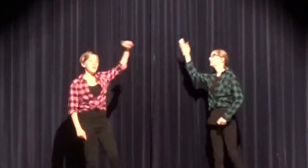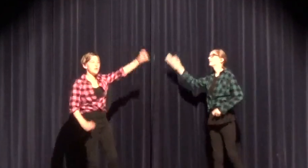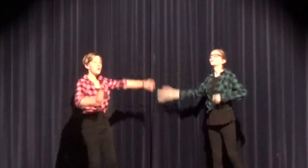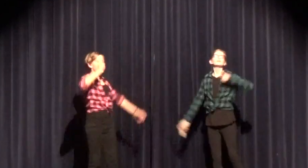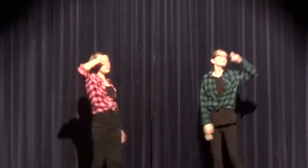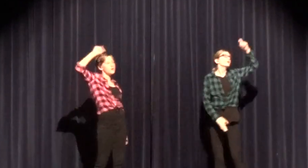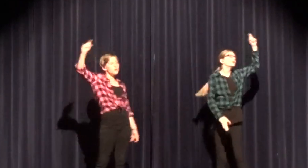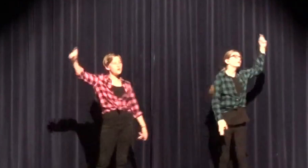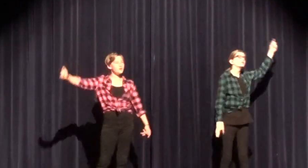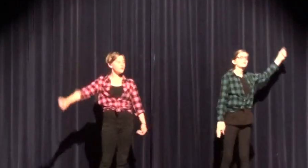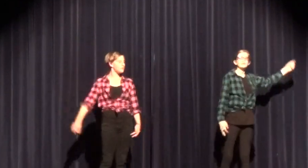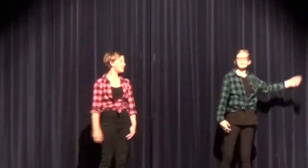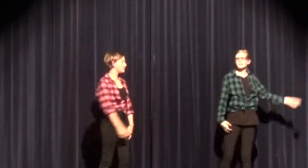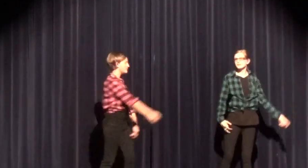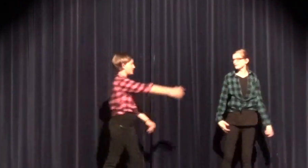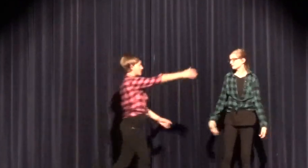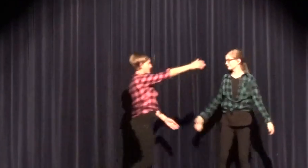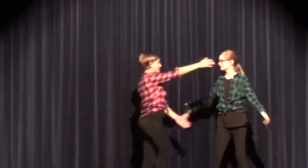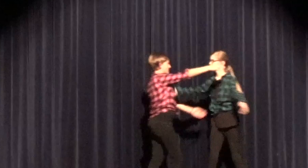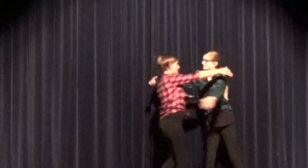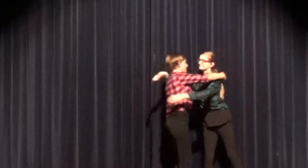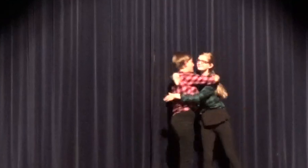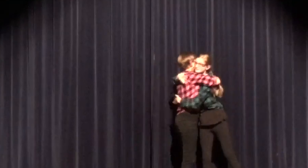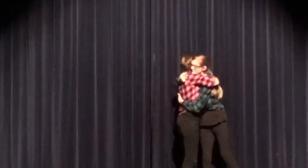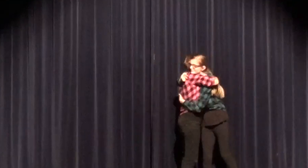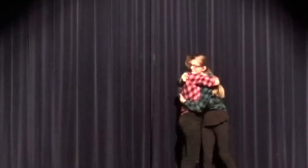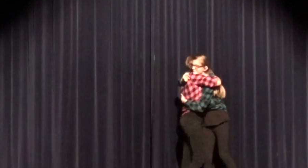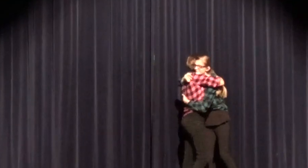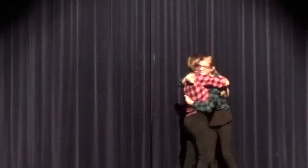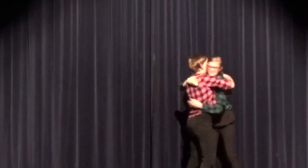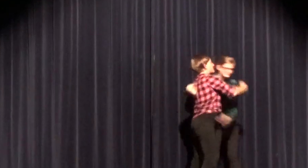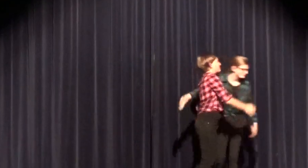wrong, wrong oh, oh, oh Woo!